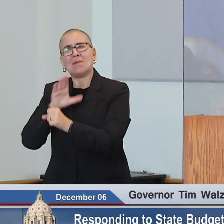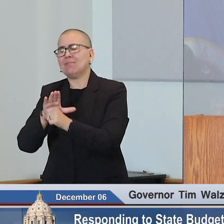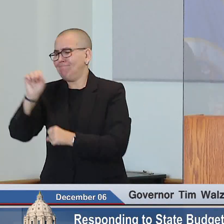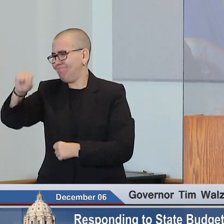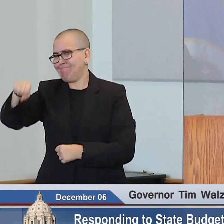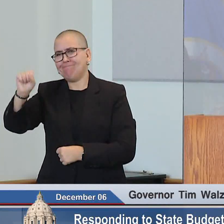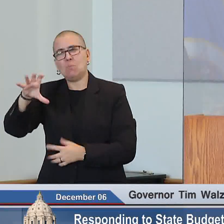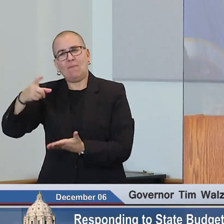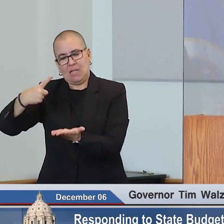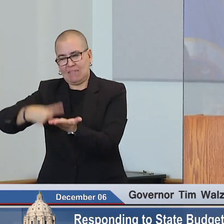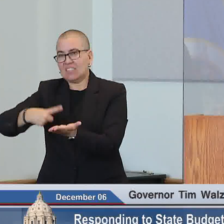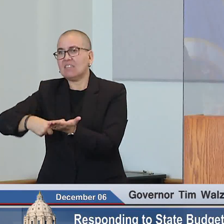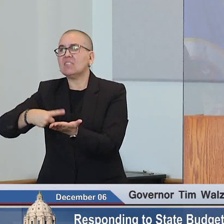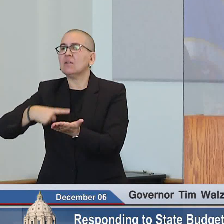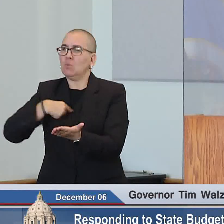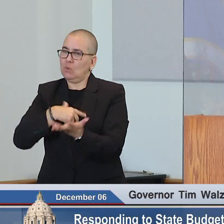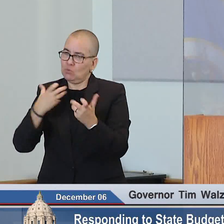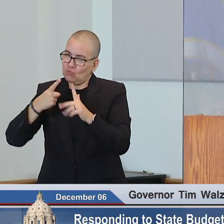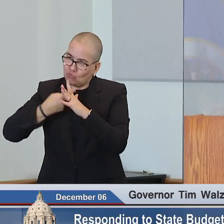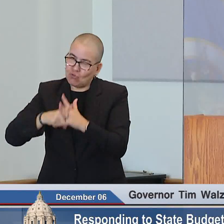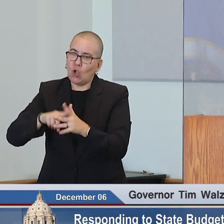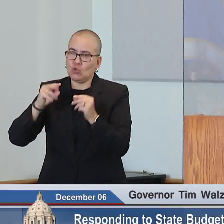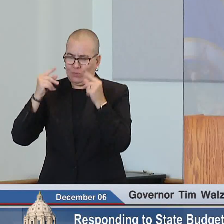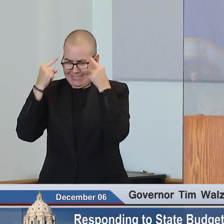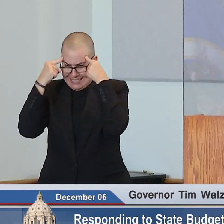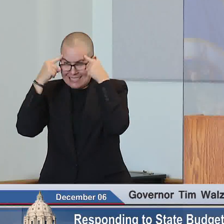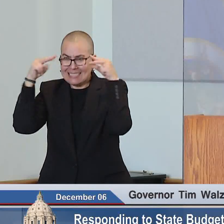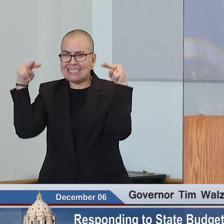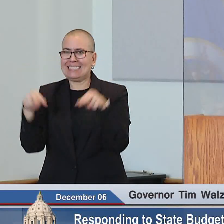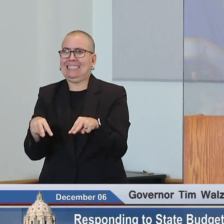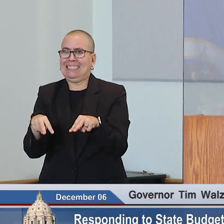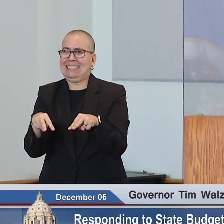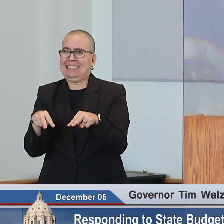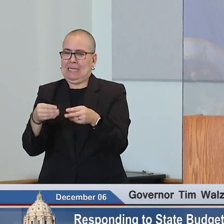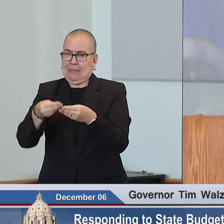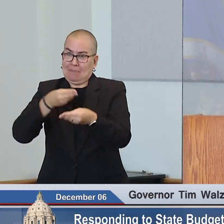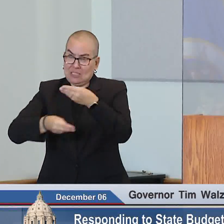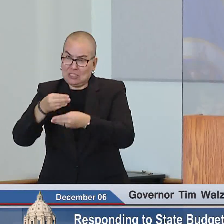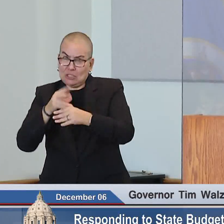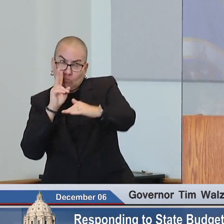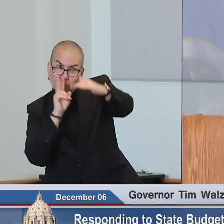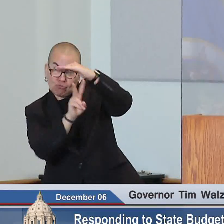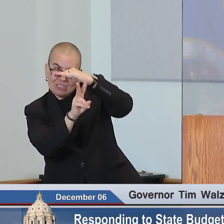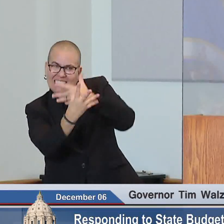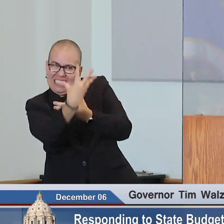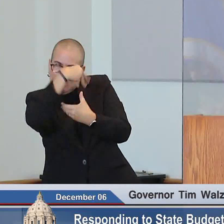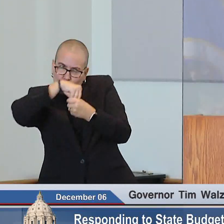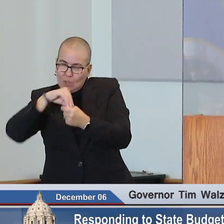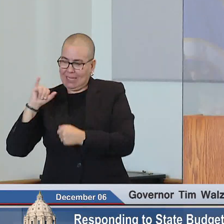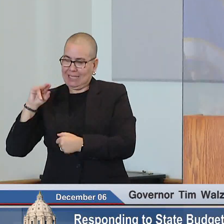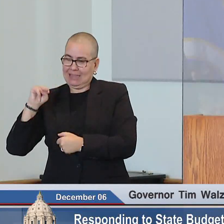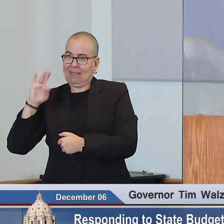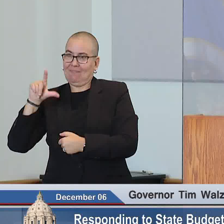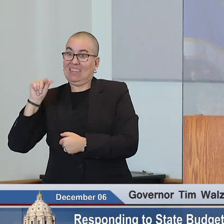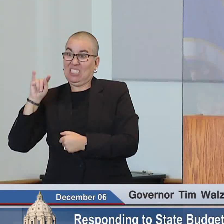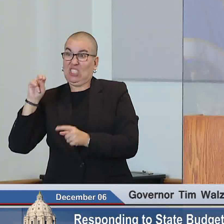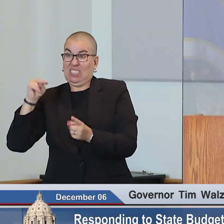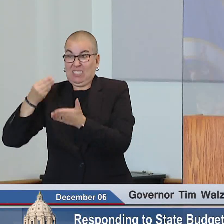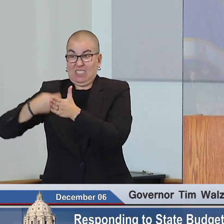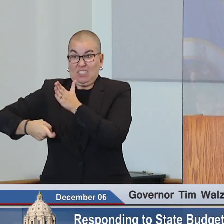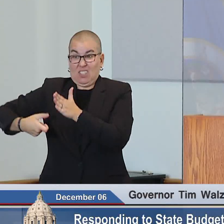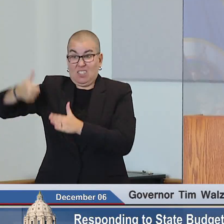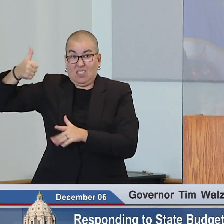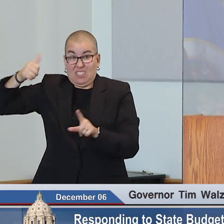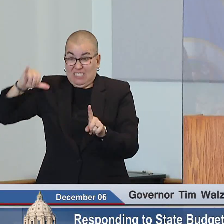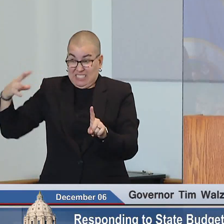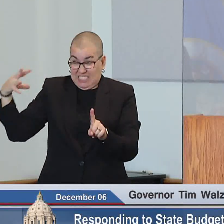we need to budget and budget forecasts with inflation as a part of it. And again, you saw the forecasts on this. I think it's probably, if history's any